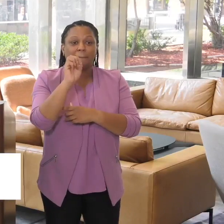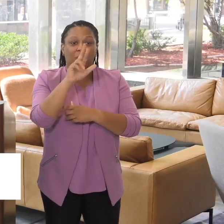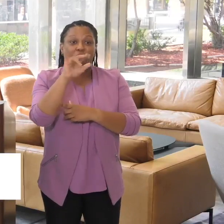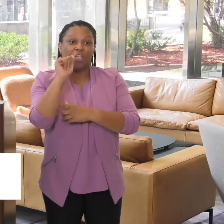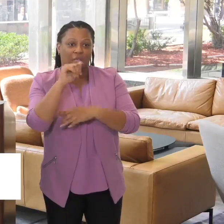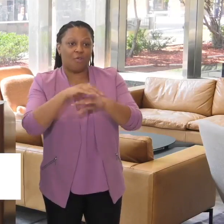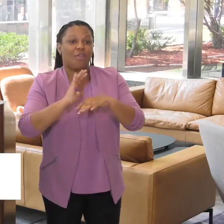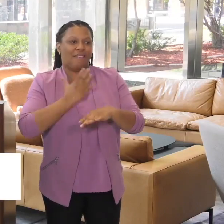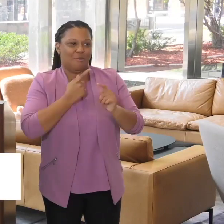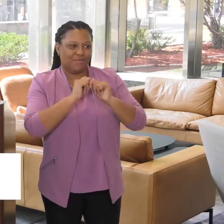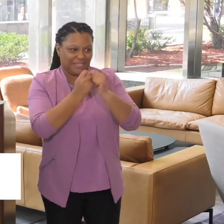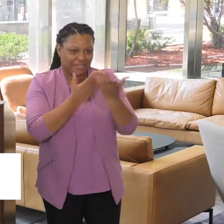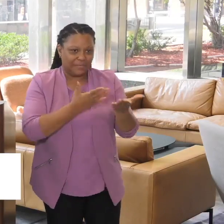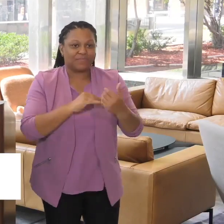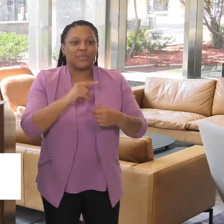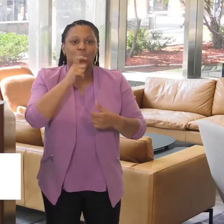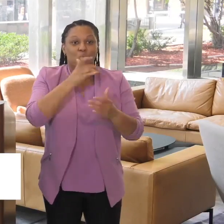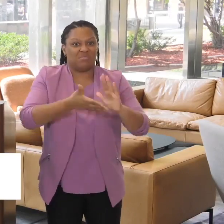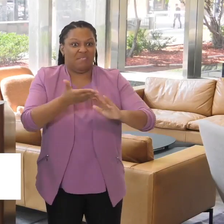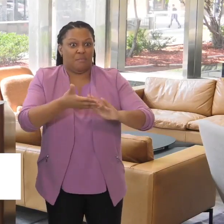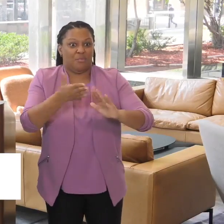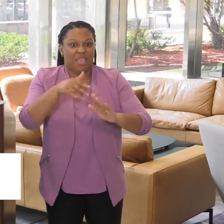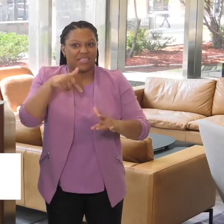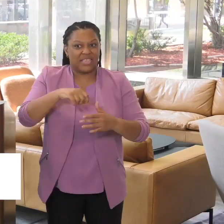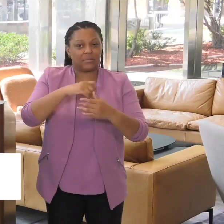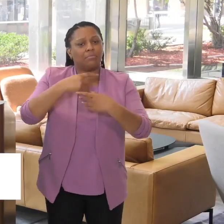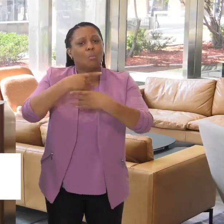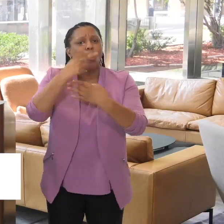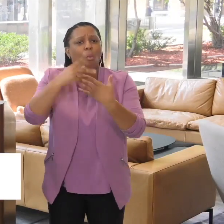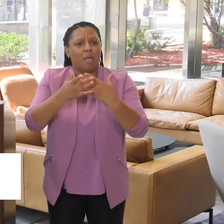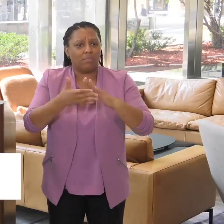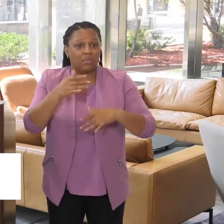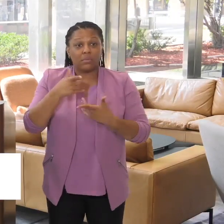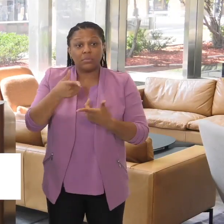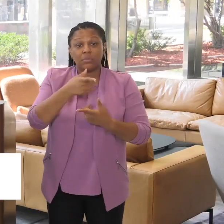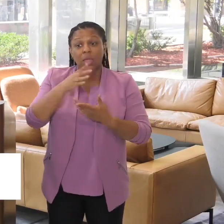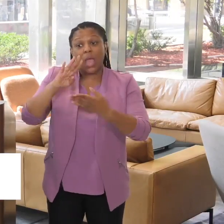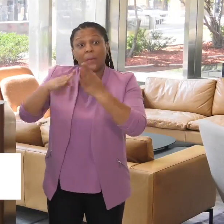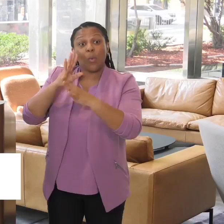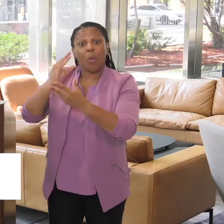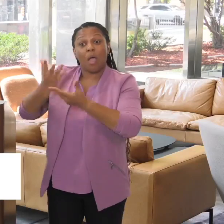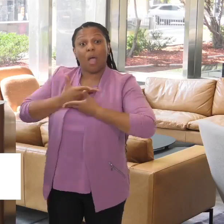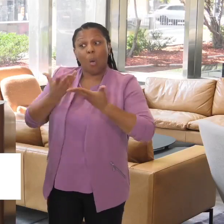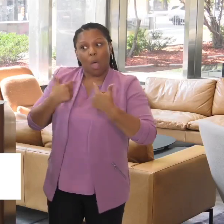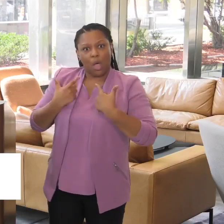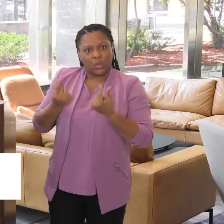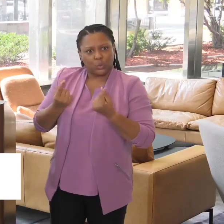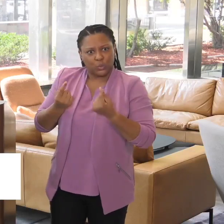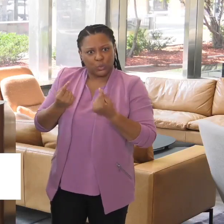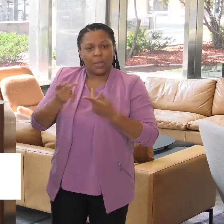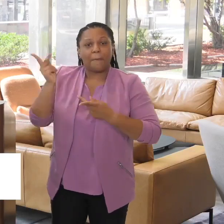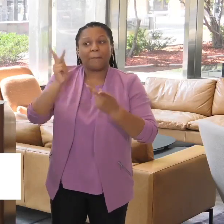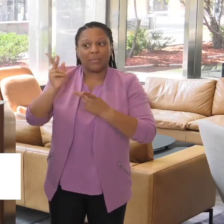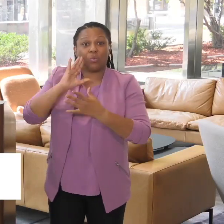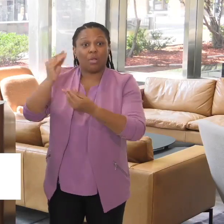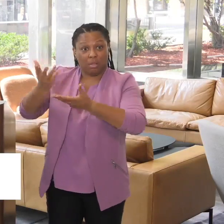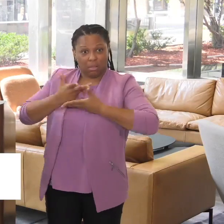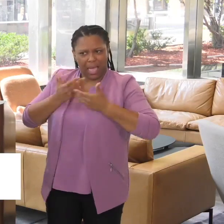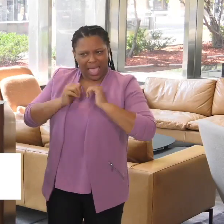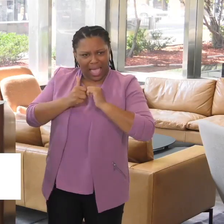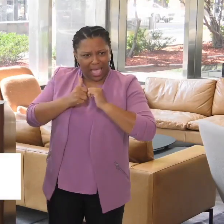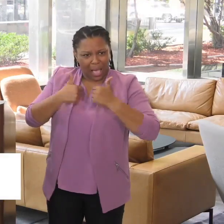creating this program. It'll be informed by community. It will be informed by our youth. These